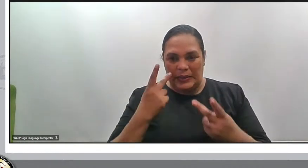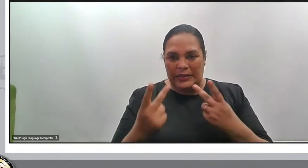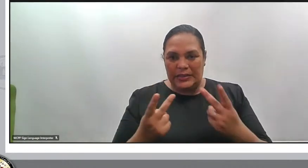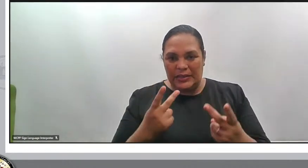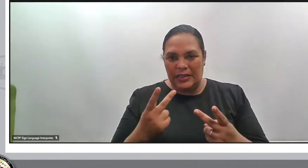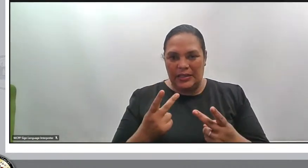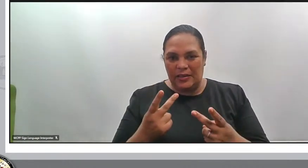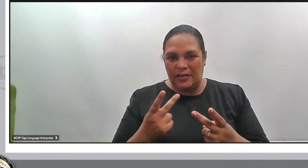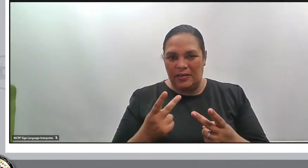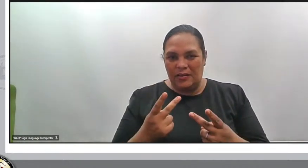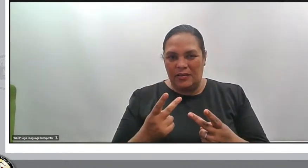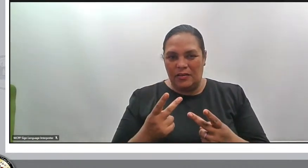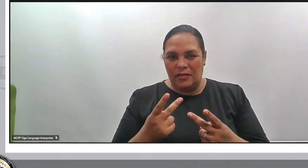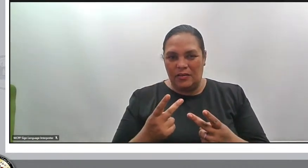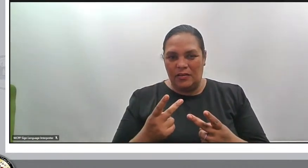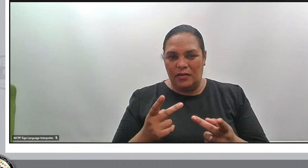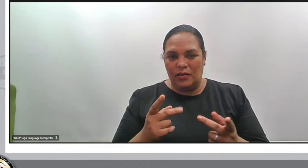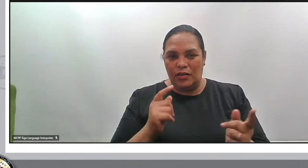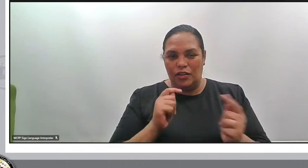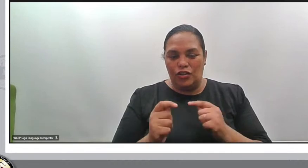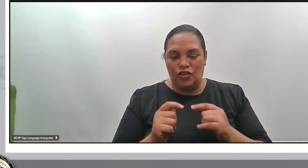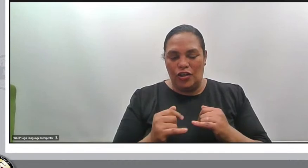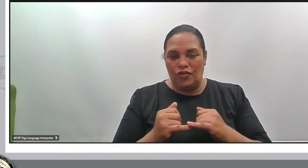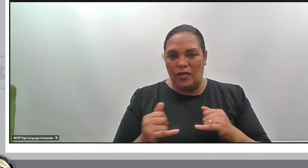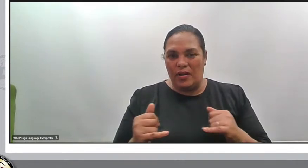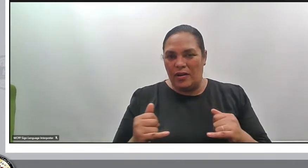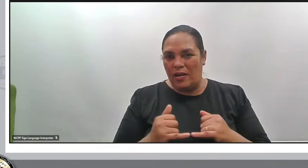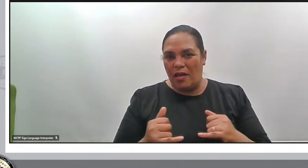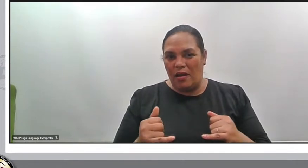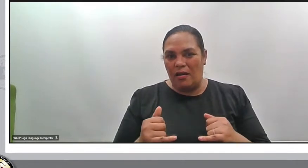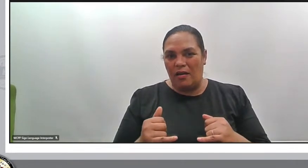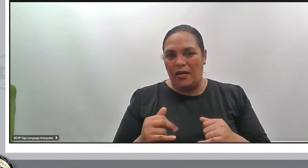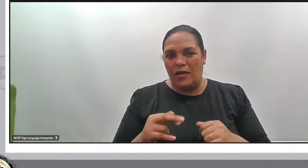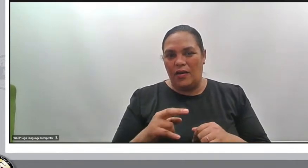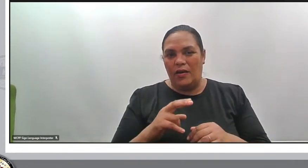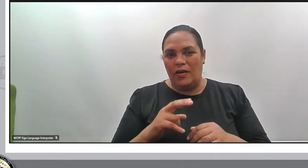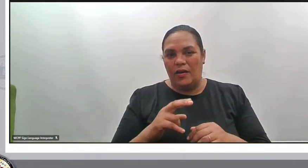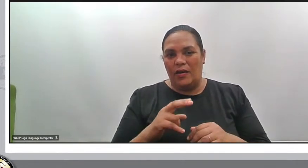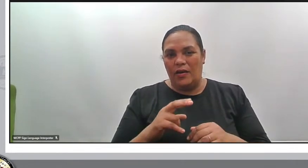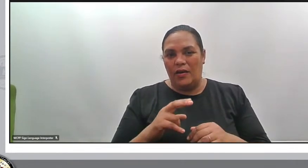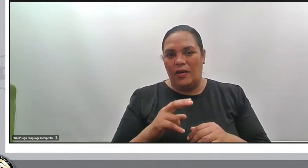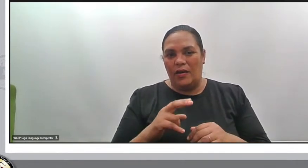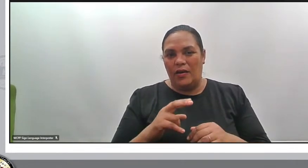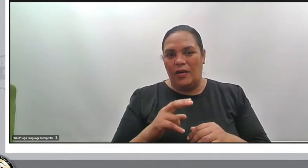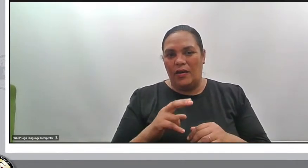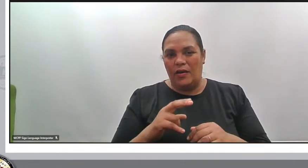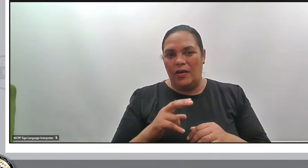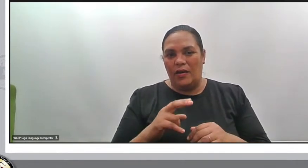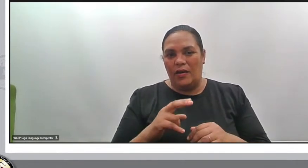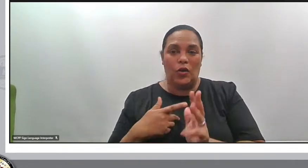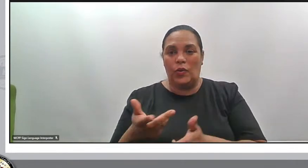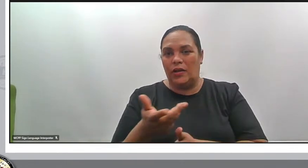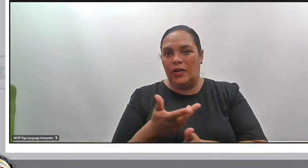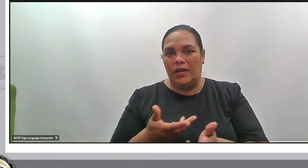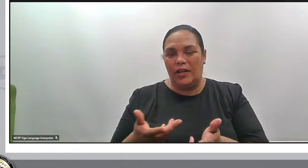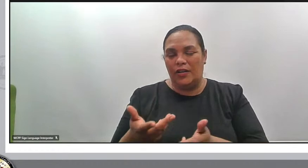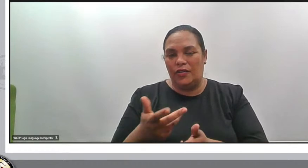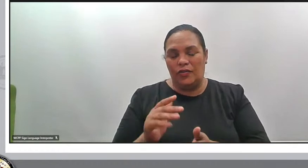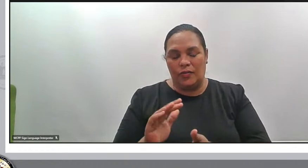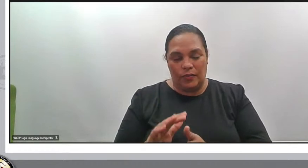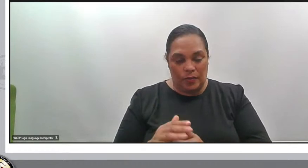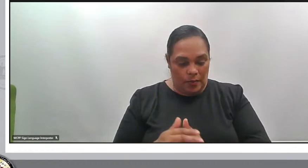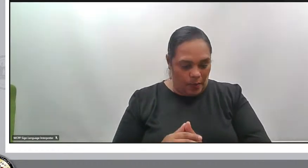the trying to align with the digitalization program that we're engaging on